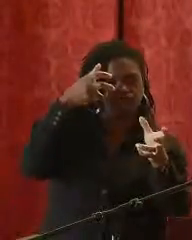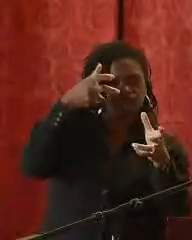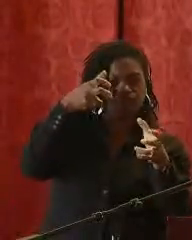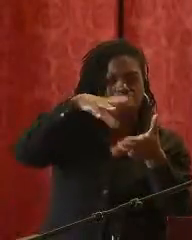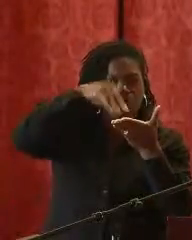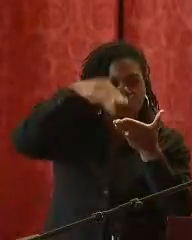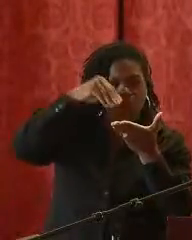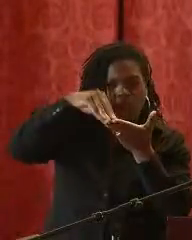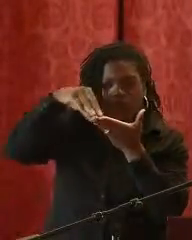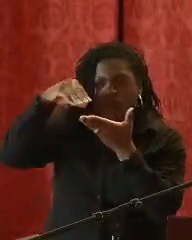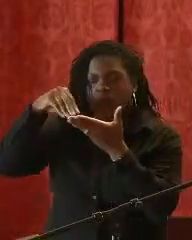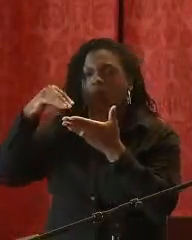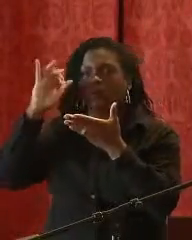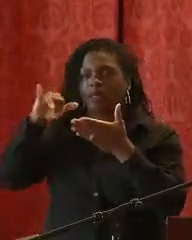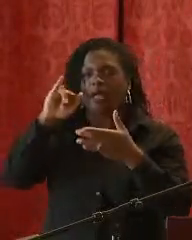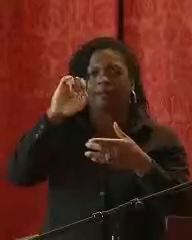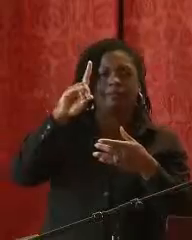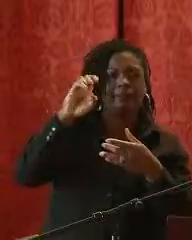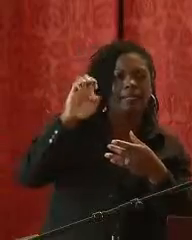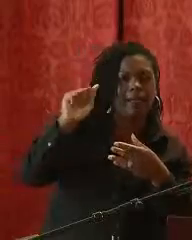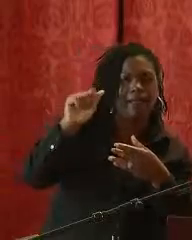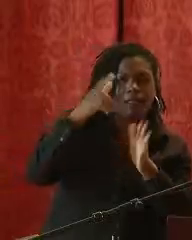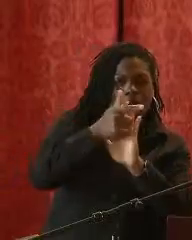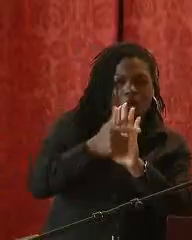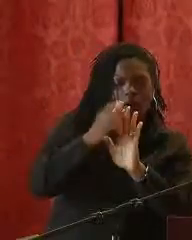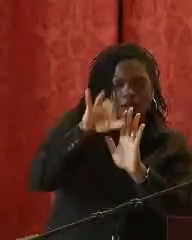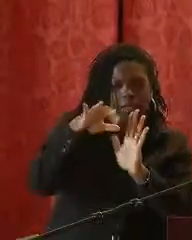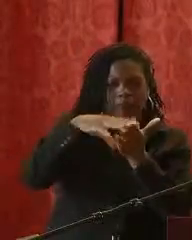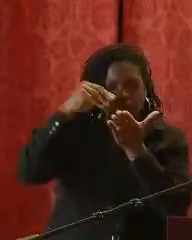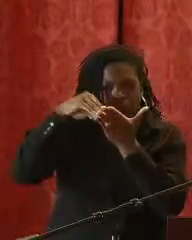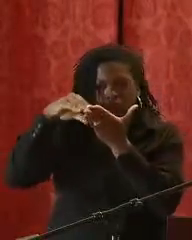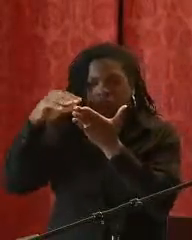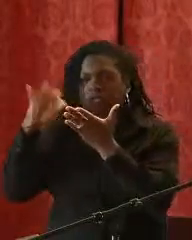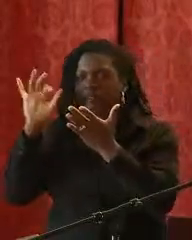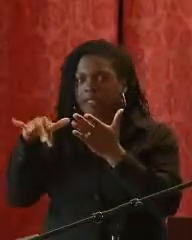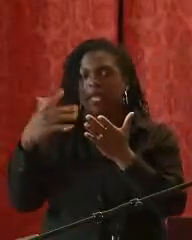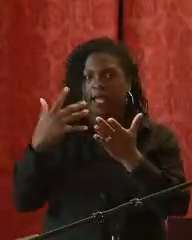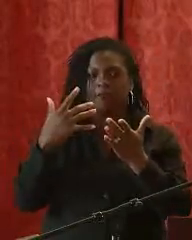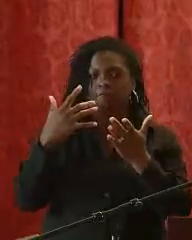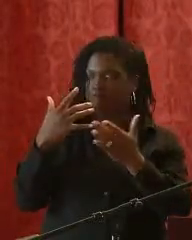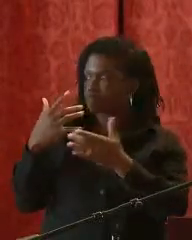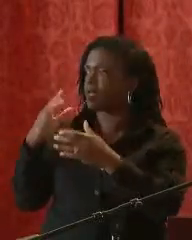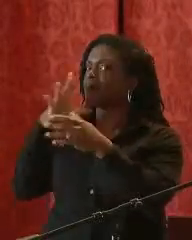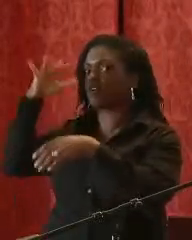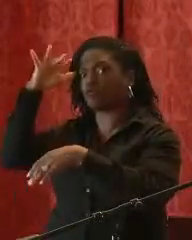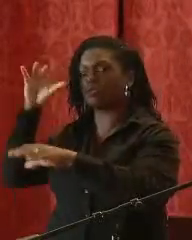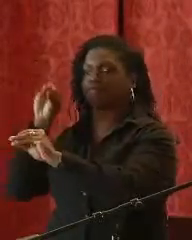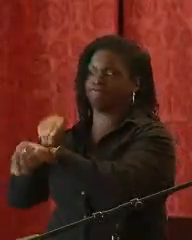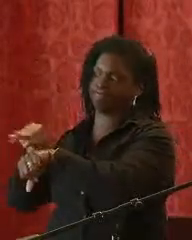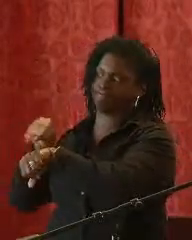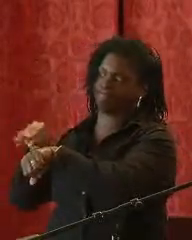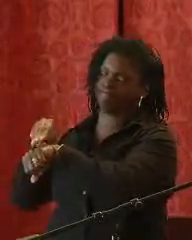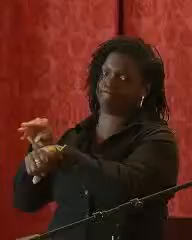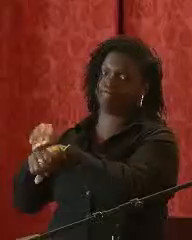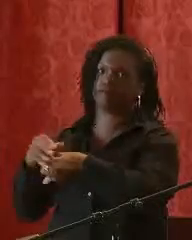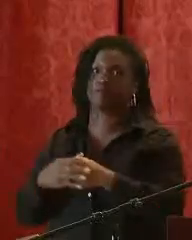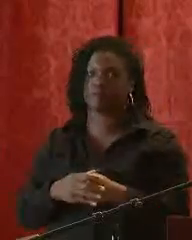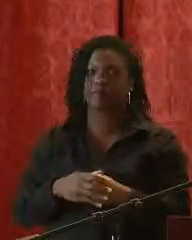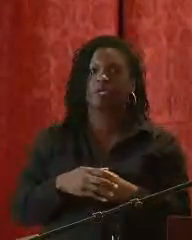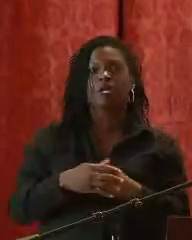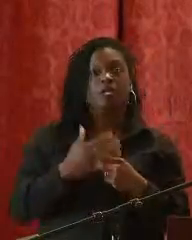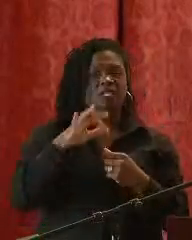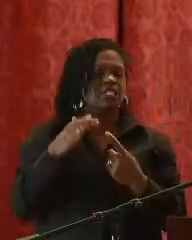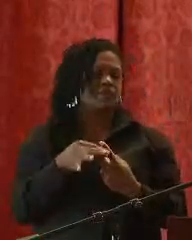media. Her expertise in behavioral supports, especially for students with autism, is extensive, and